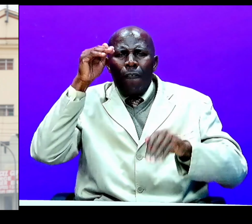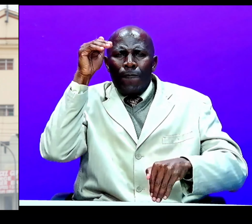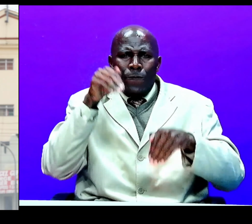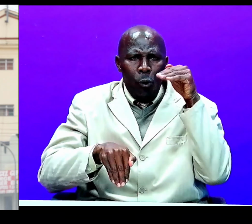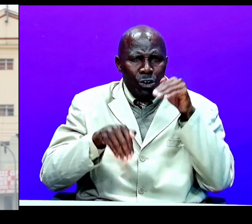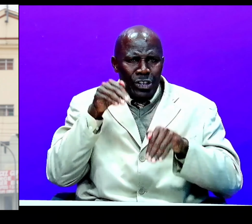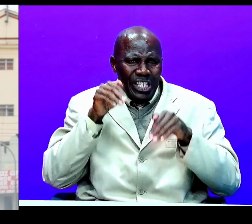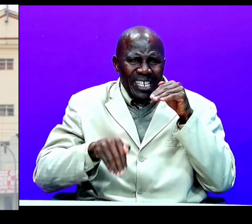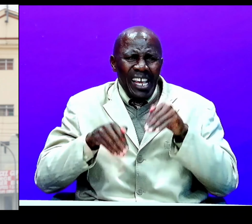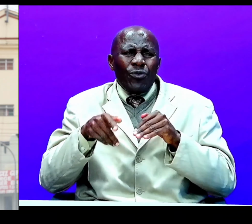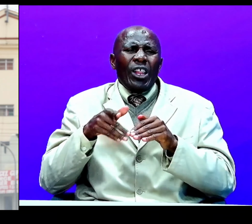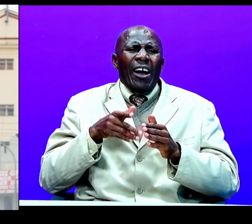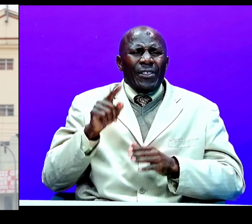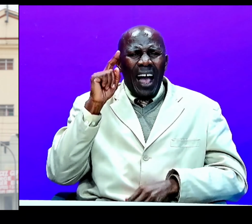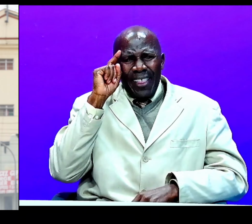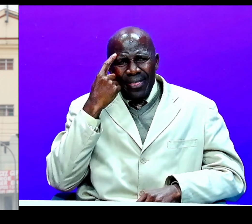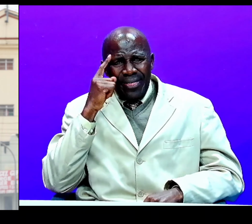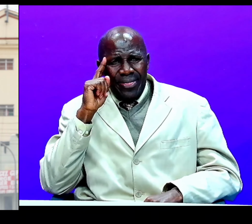were arrested,